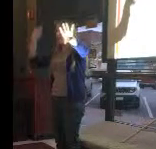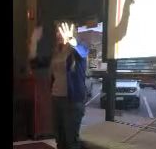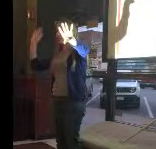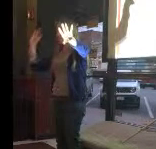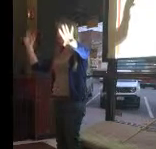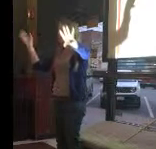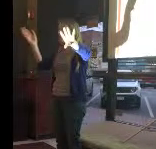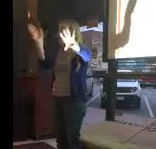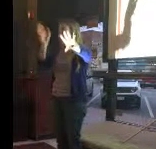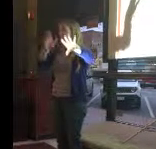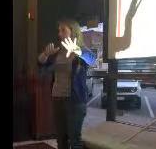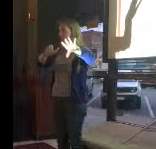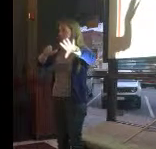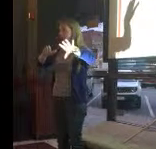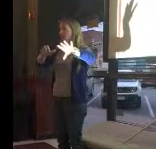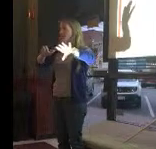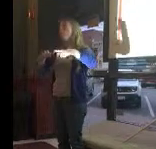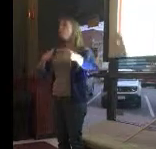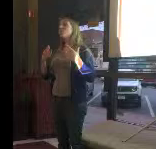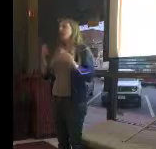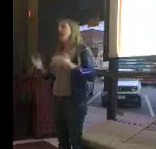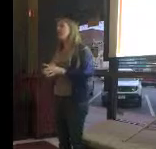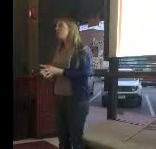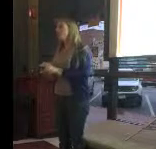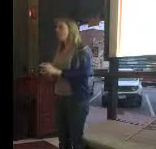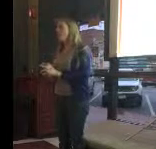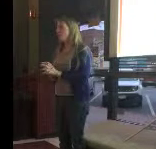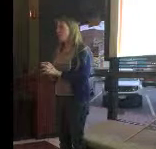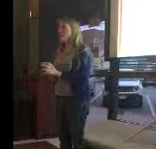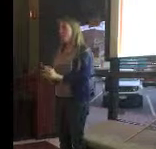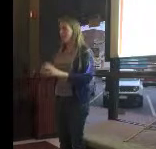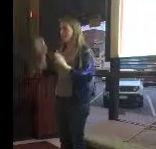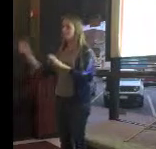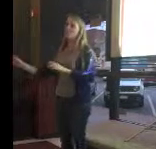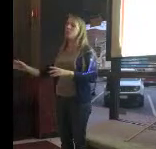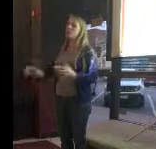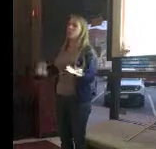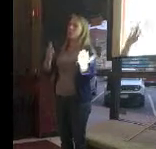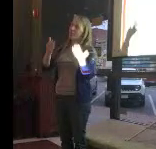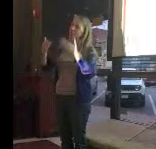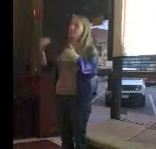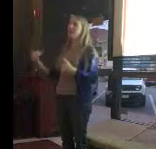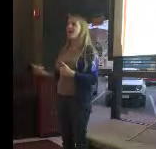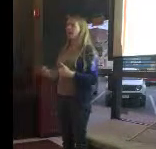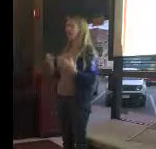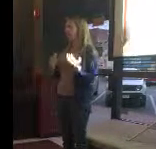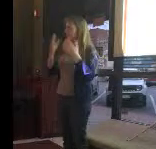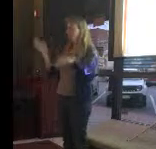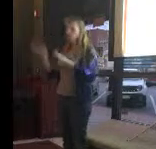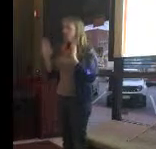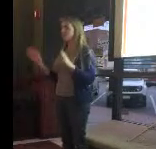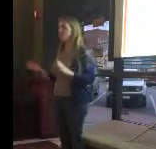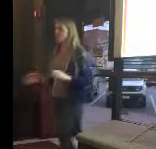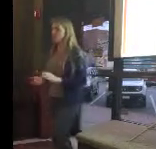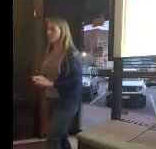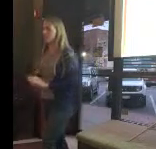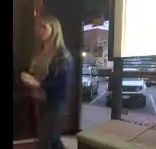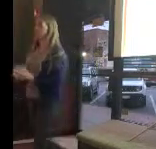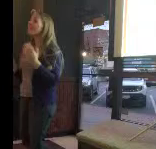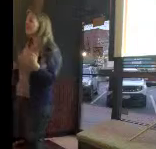just carry those zeros over. Okay? Which is kind of a big problem mathematically. I won't go into explain it, but if you think backwards, that causes all sorts of issues. So that's